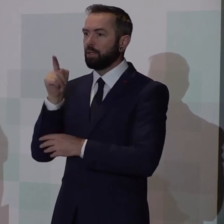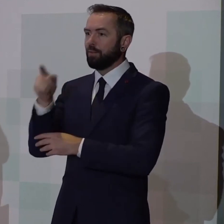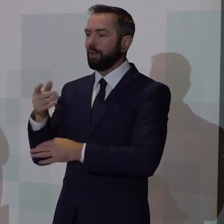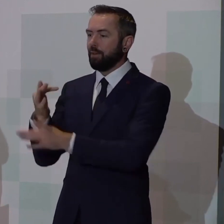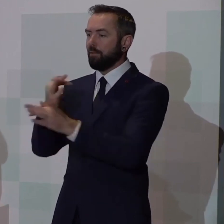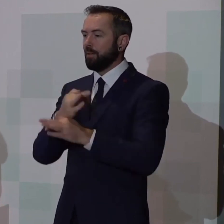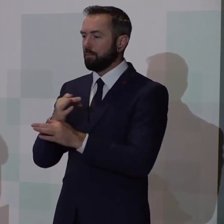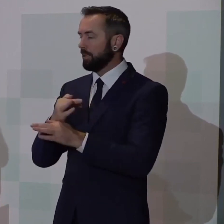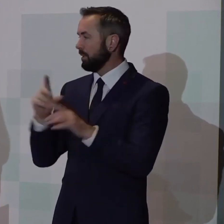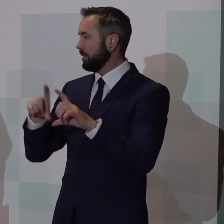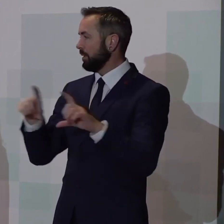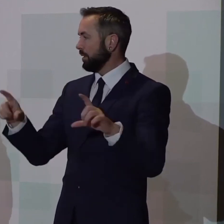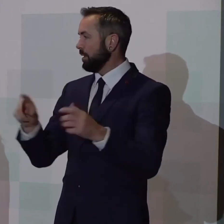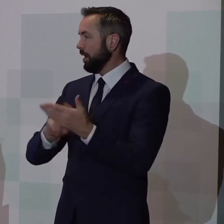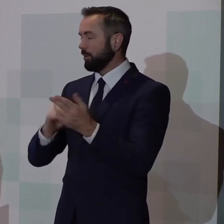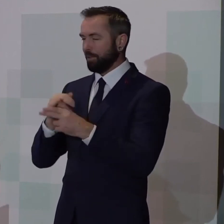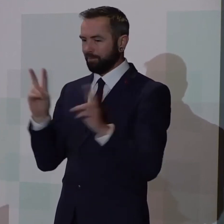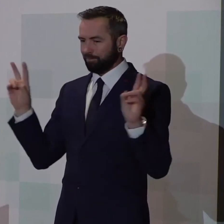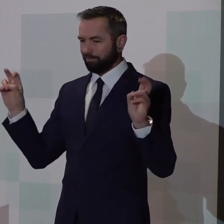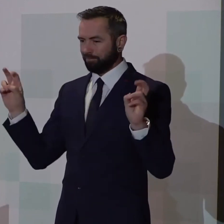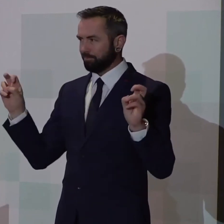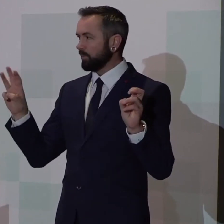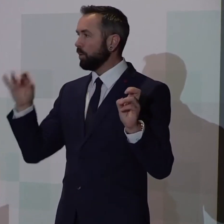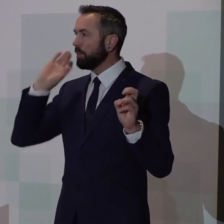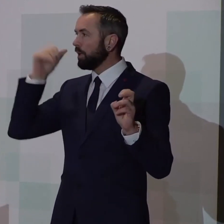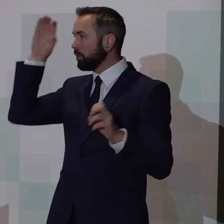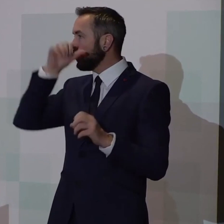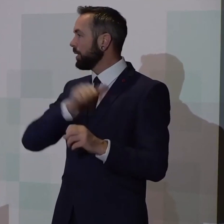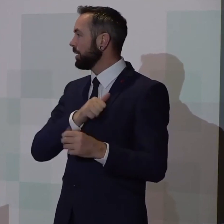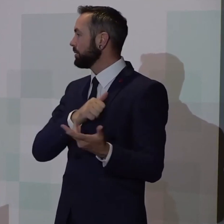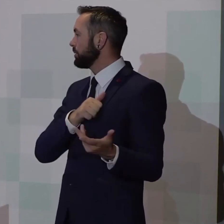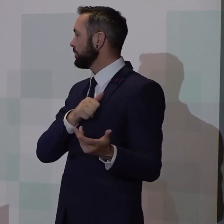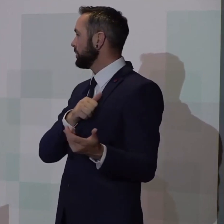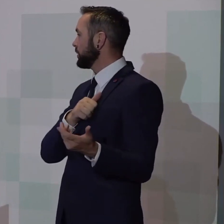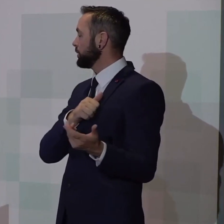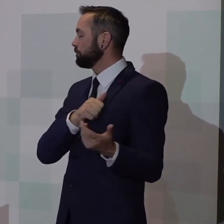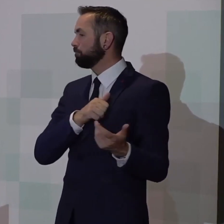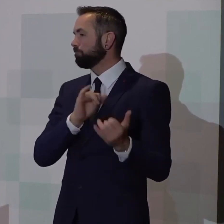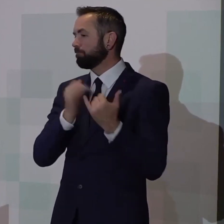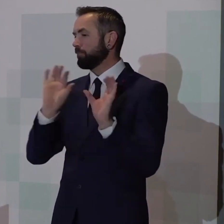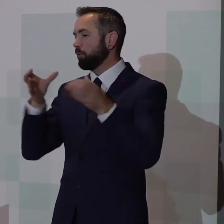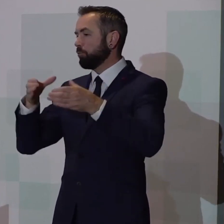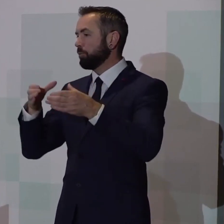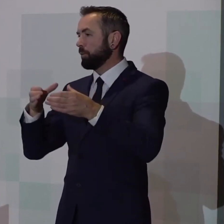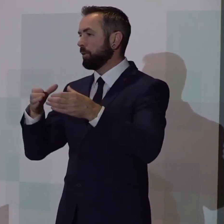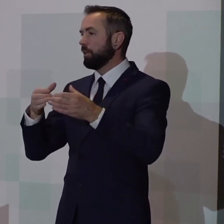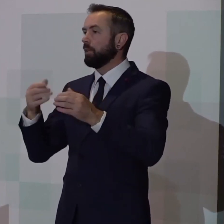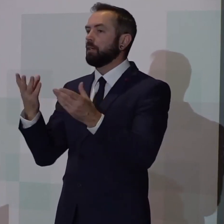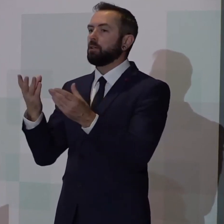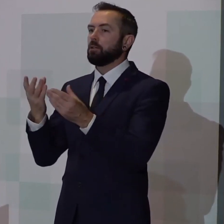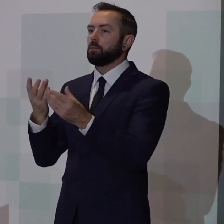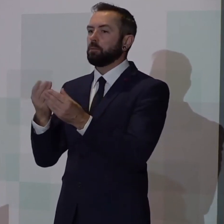family. I use it in inverted commas because we're looking at, I suppose, a category that is both